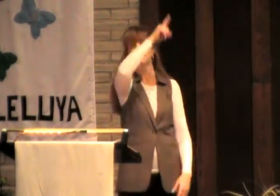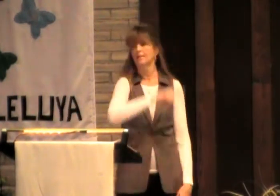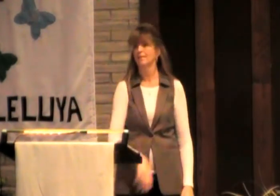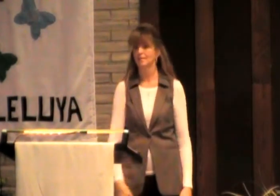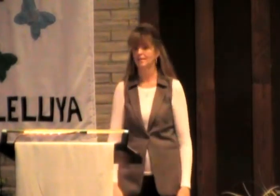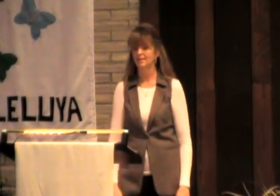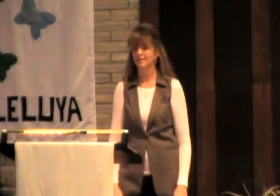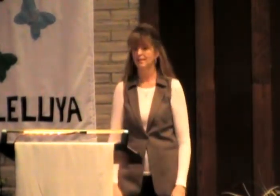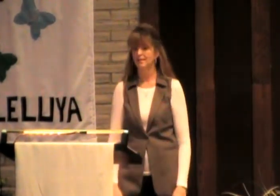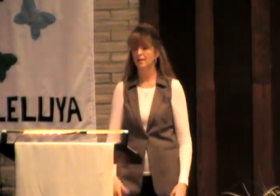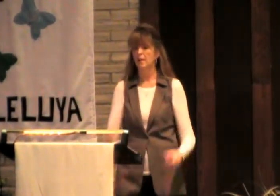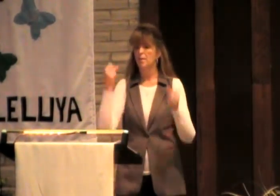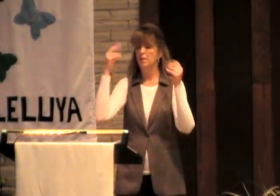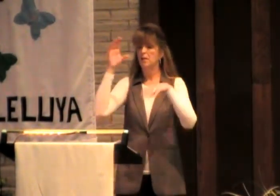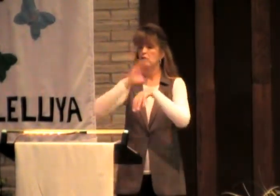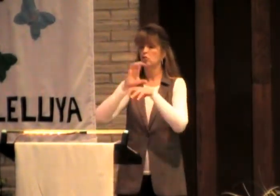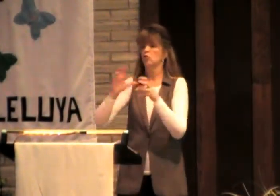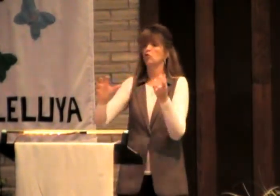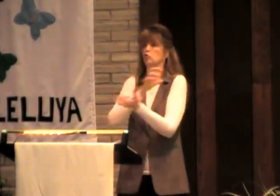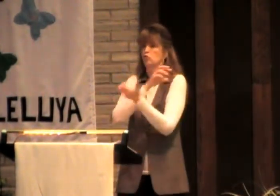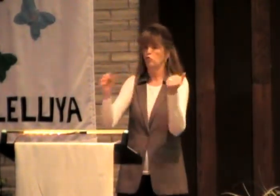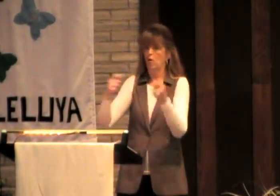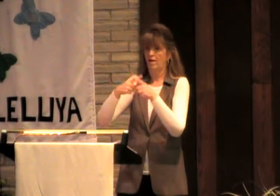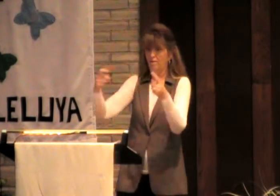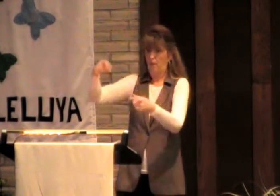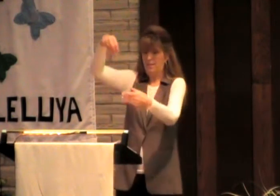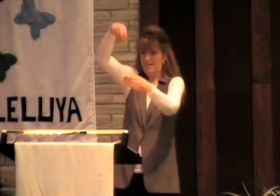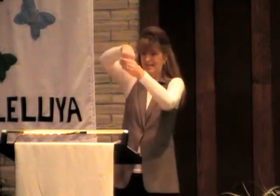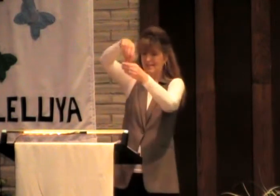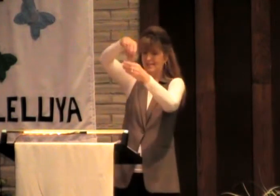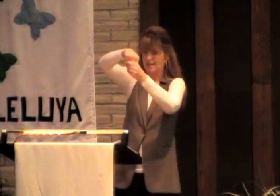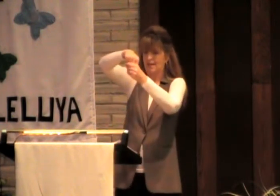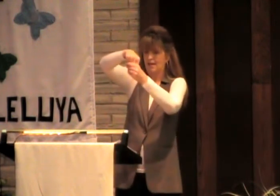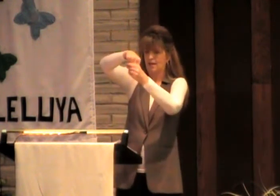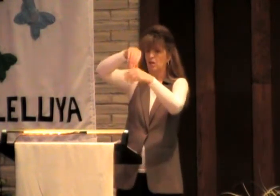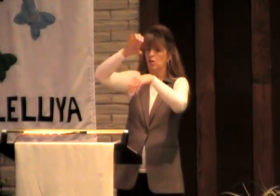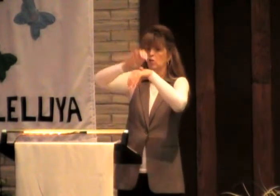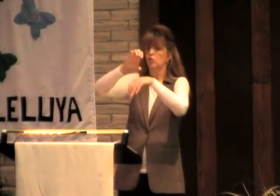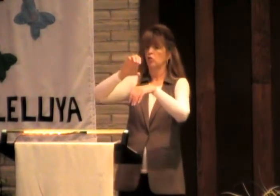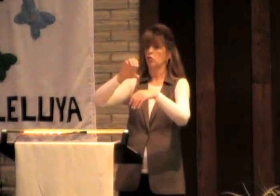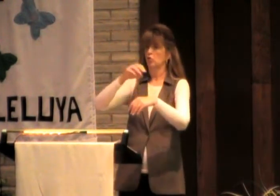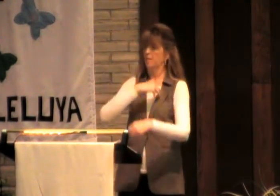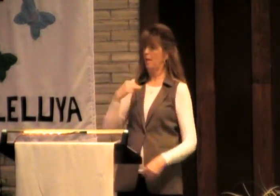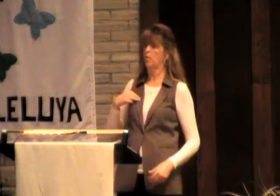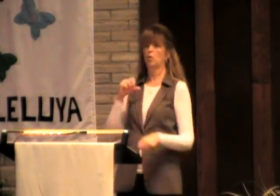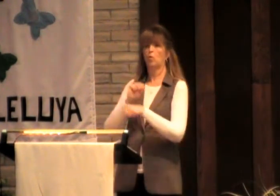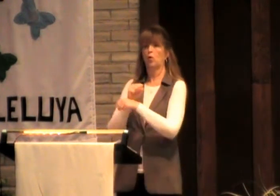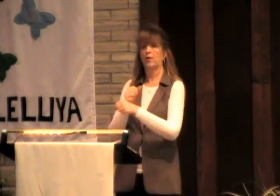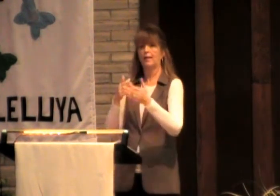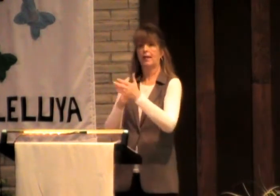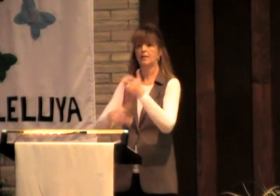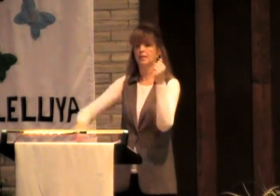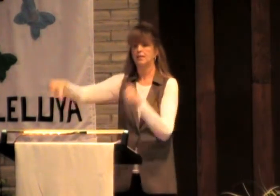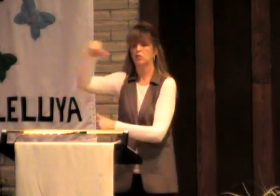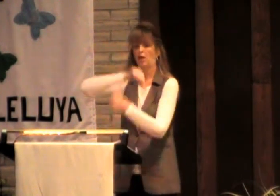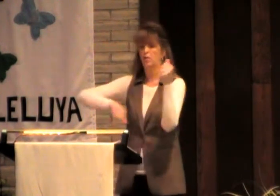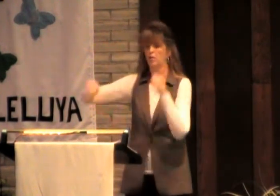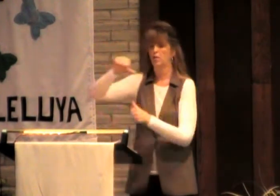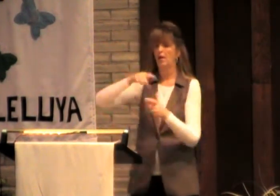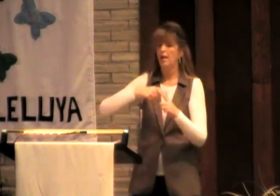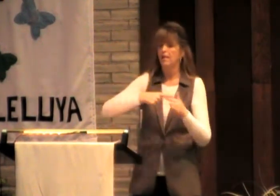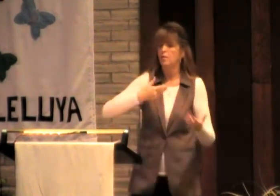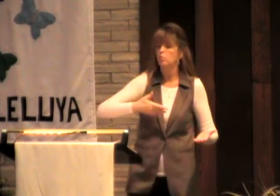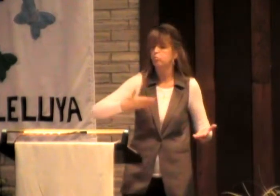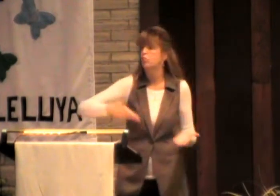So that's why we need to focus on the cross. Many churches are destroyed from the inside. Church members